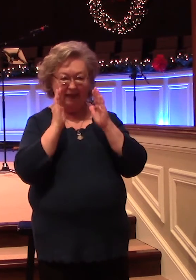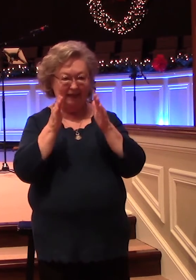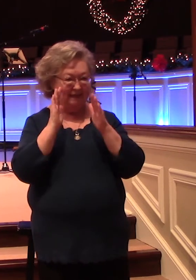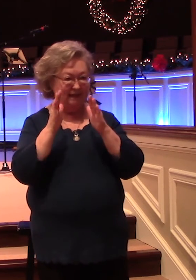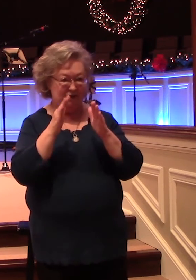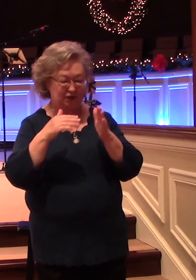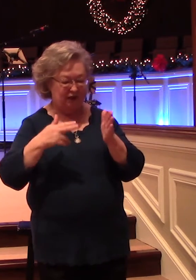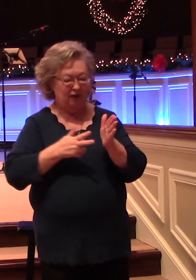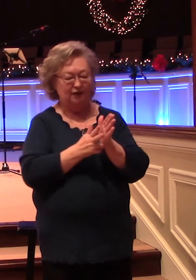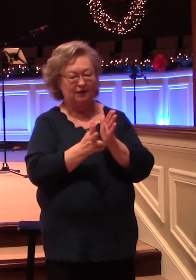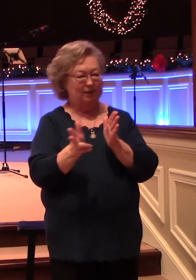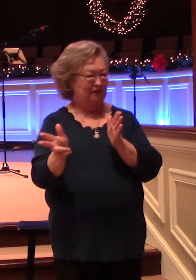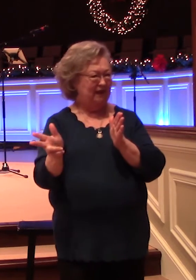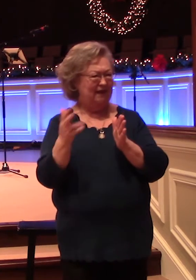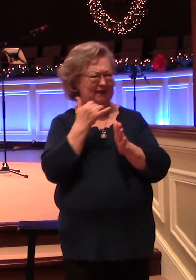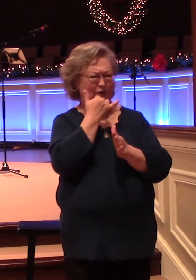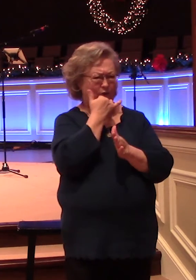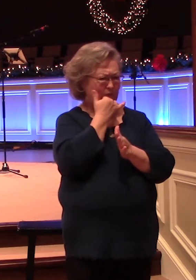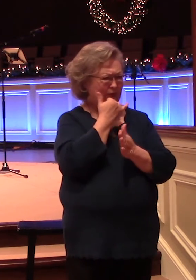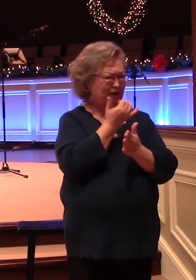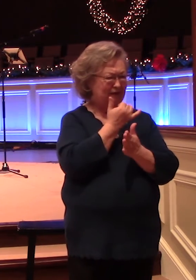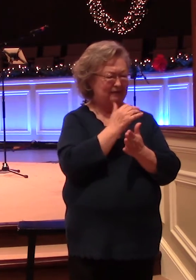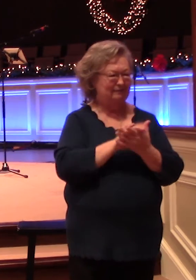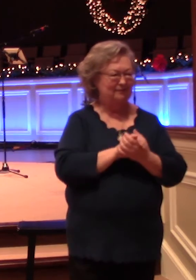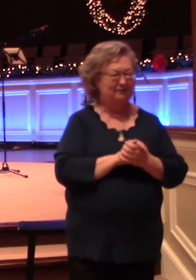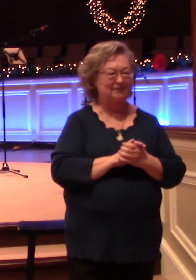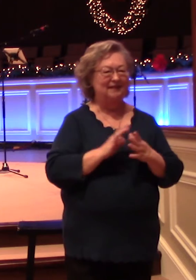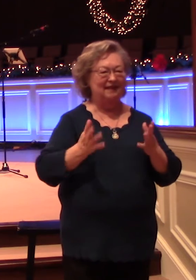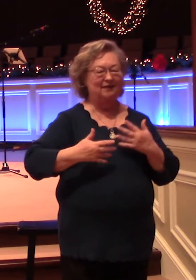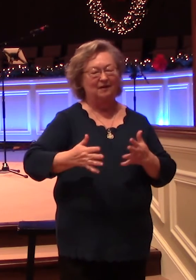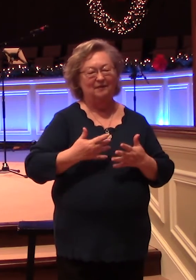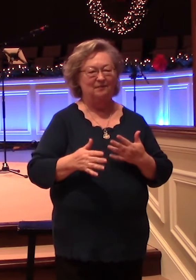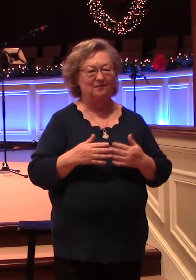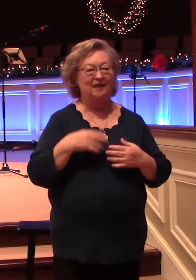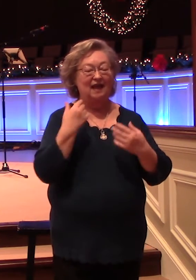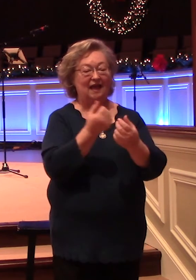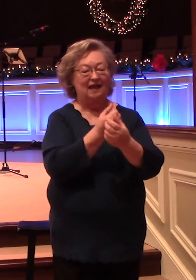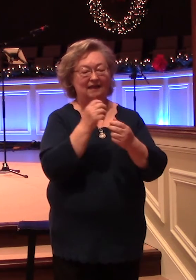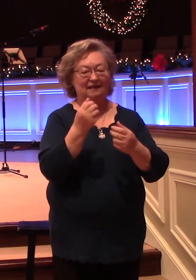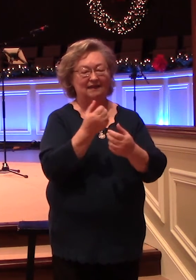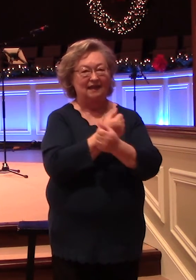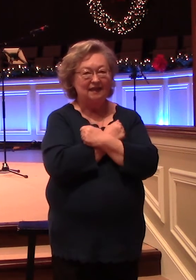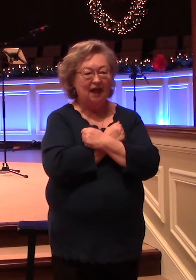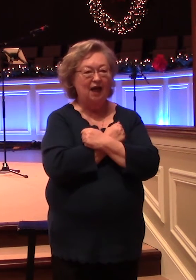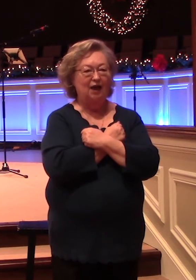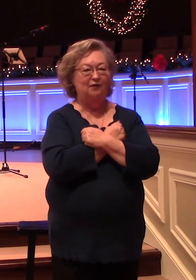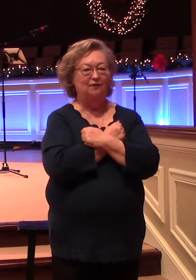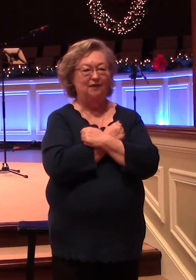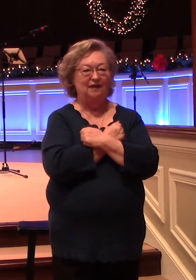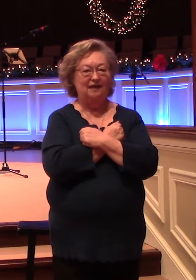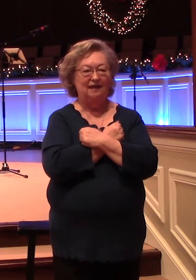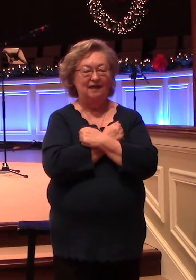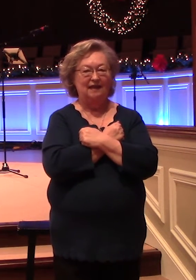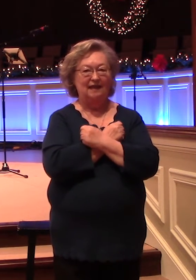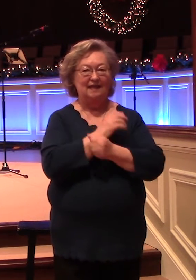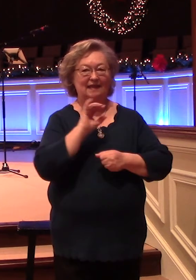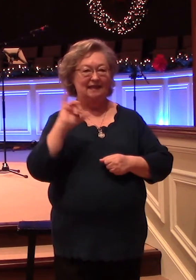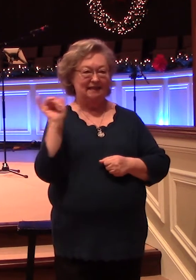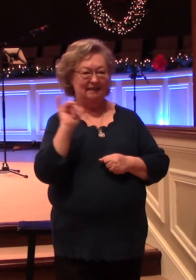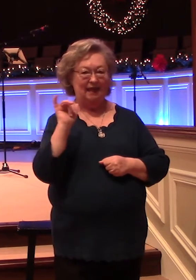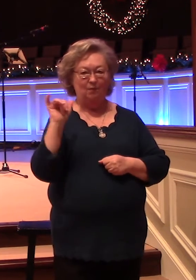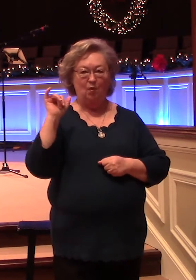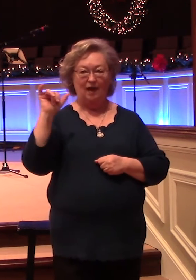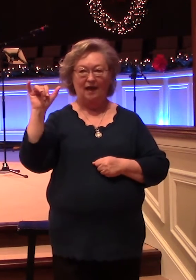deal. Loving like Christ loved us will take almost all of the energy that you have. You won't have really any energy left